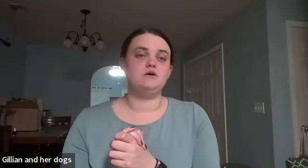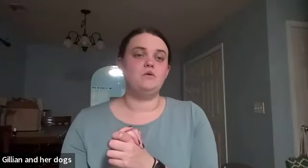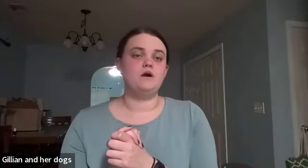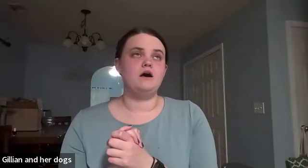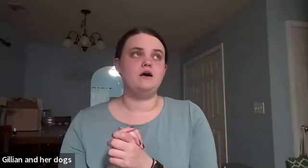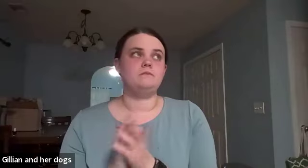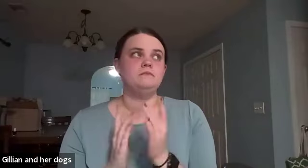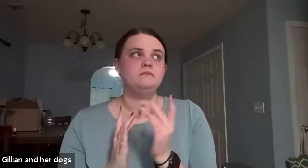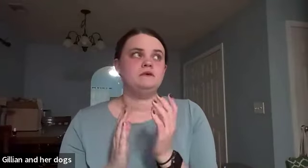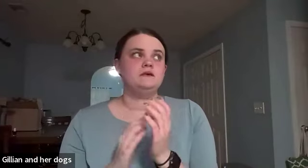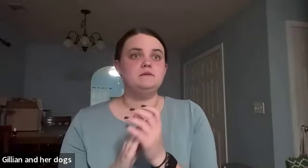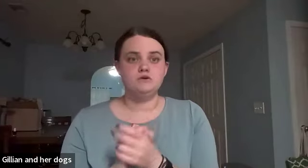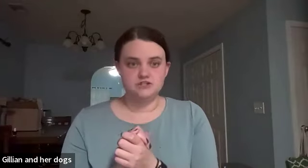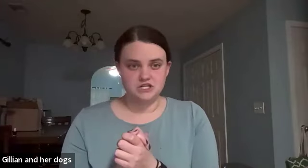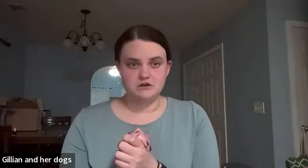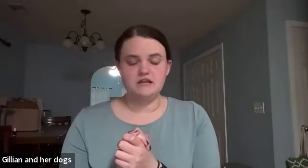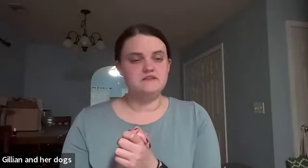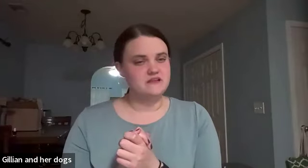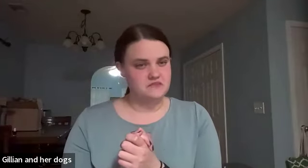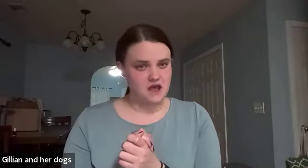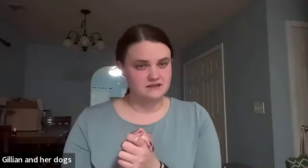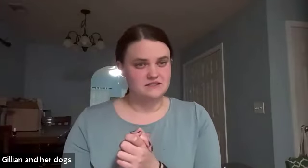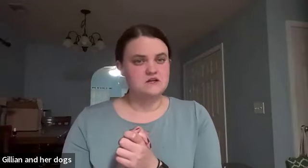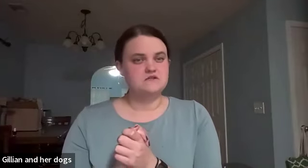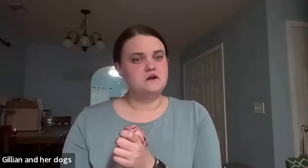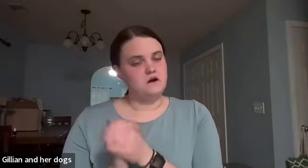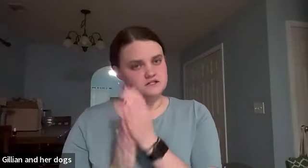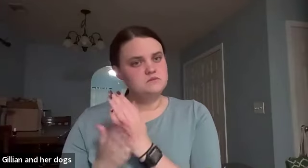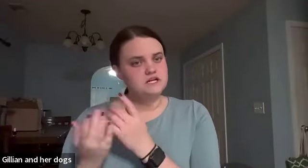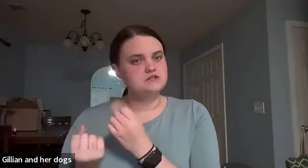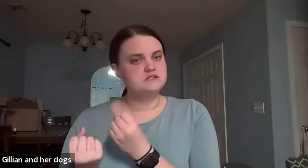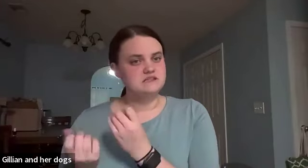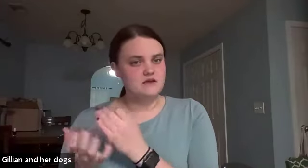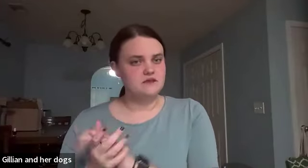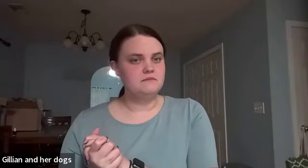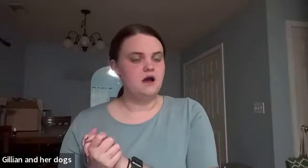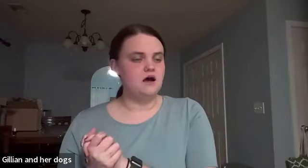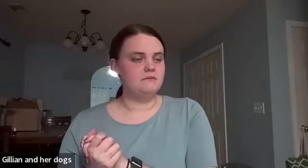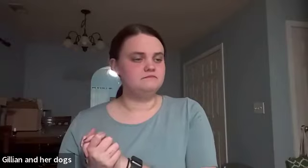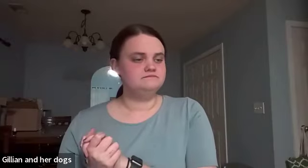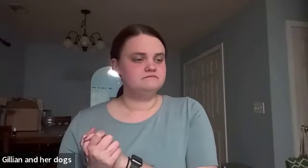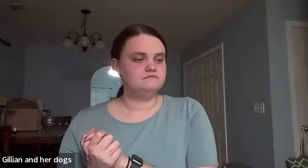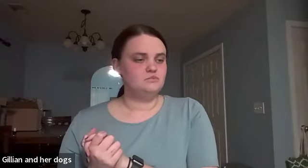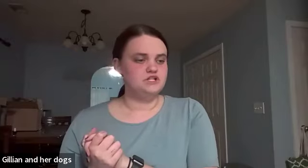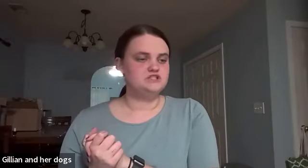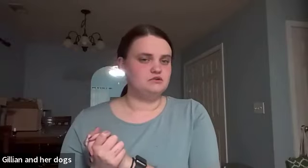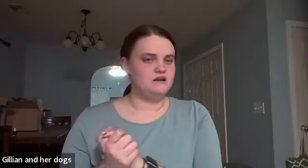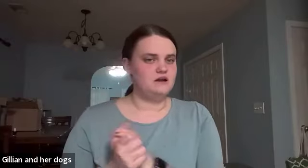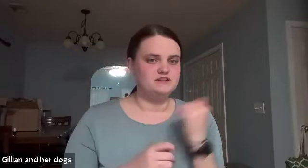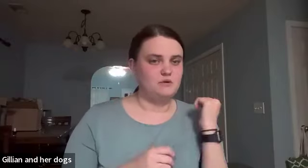engineer or chemical engineer, anything like that, there are some ways you can sign them, which do kind of come into what